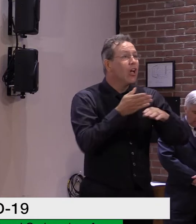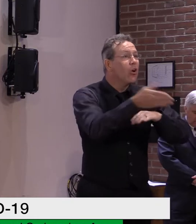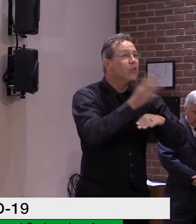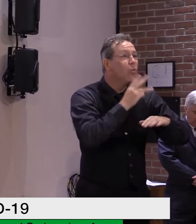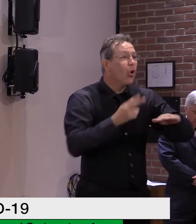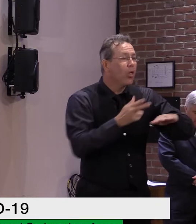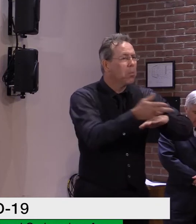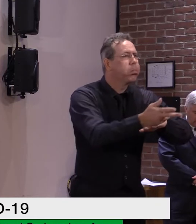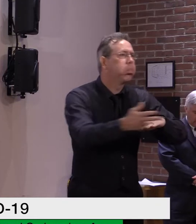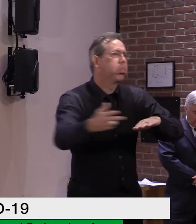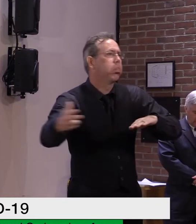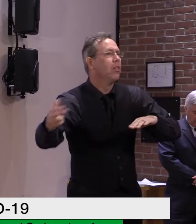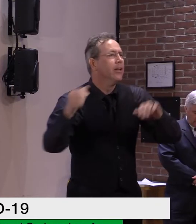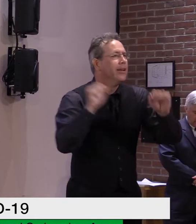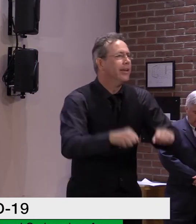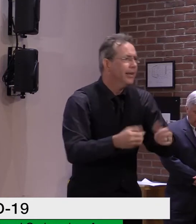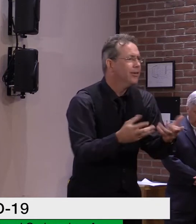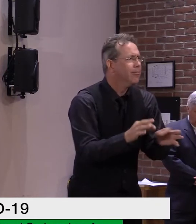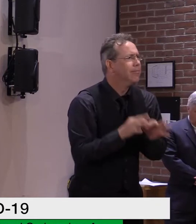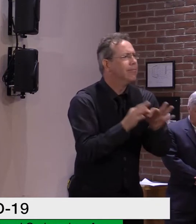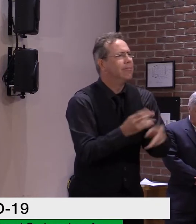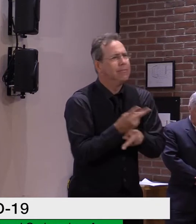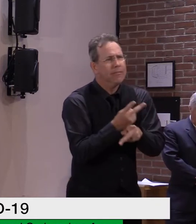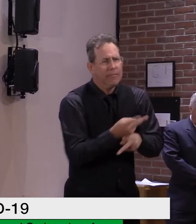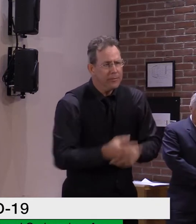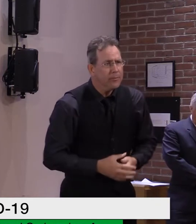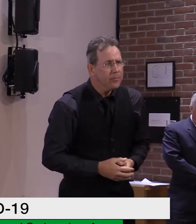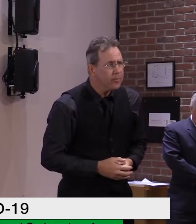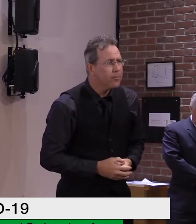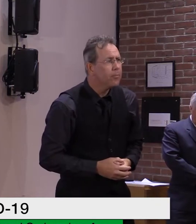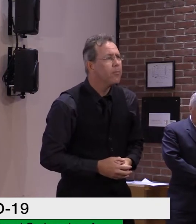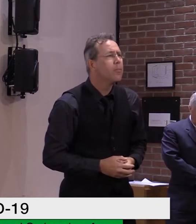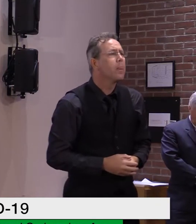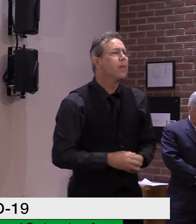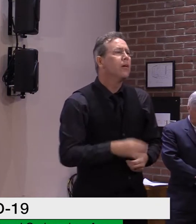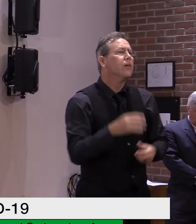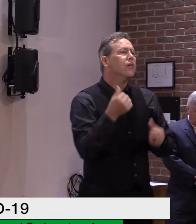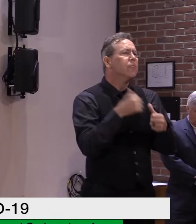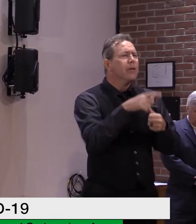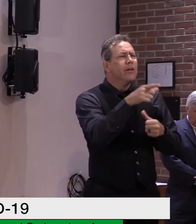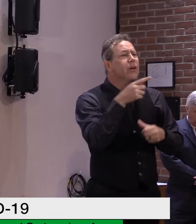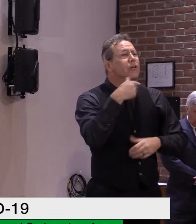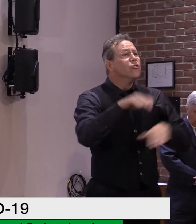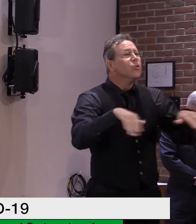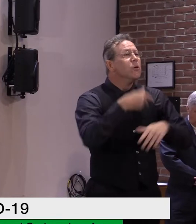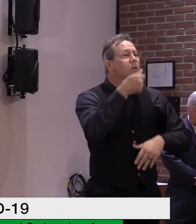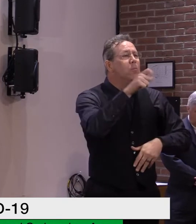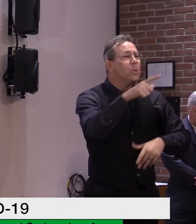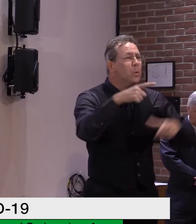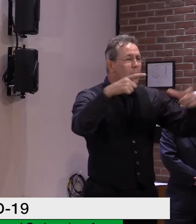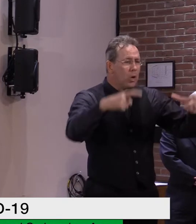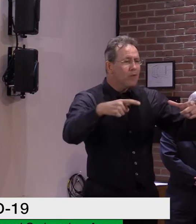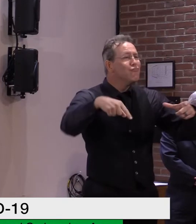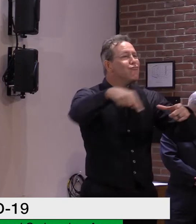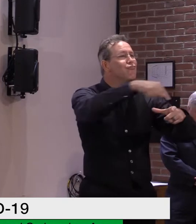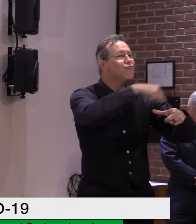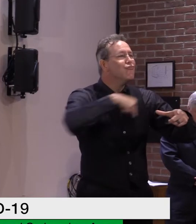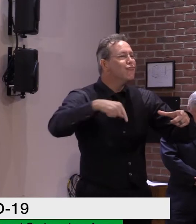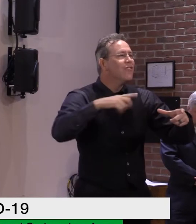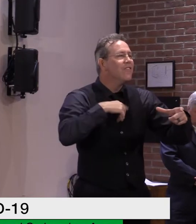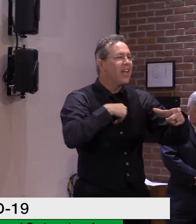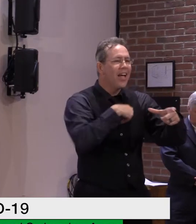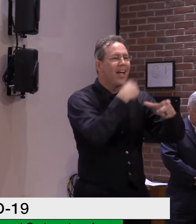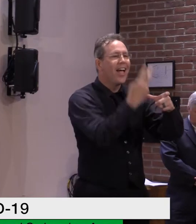abilities. In a pool, you can always grab for the side, but on a river or a lake, you can get into some significant trouble if you don't have something